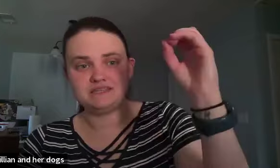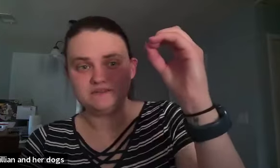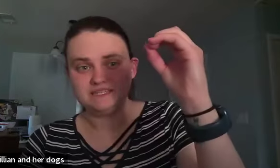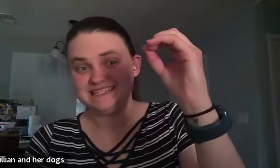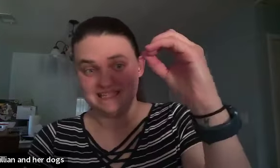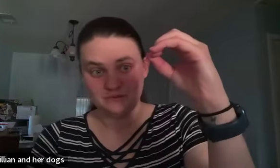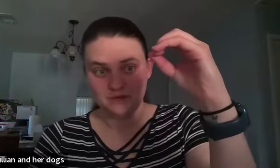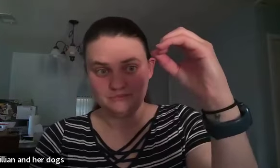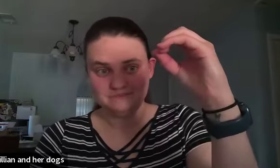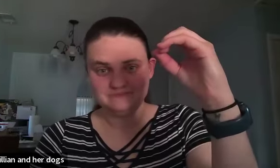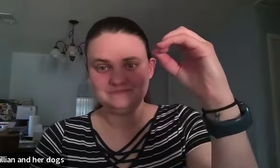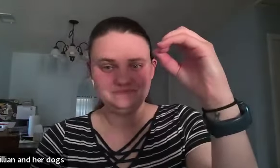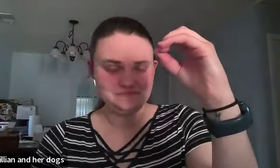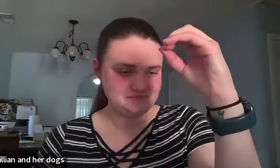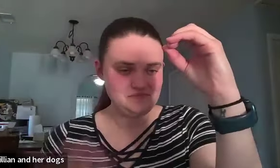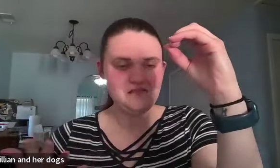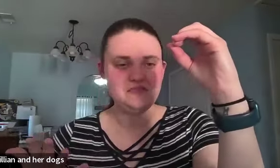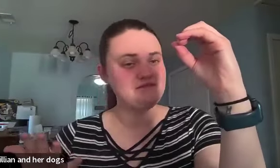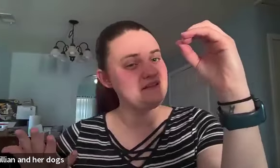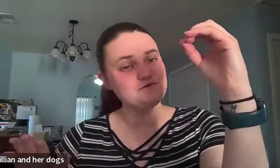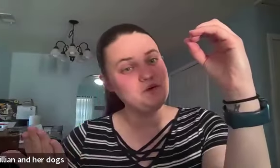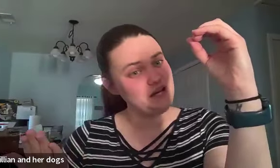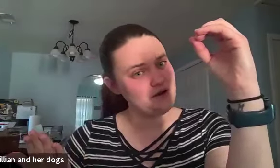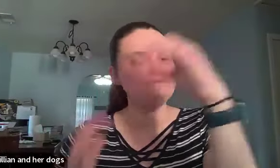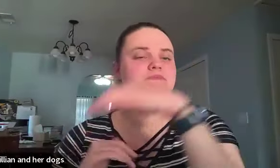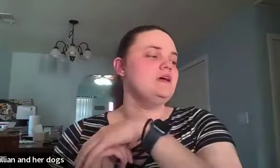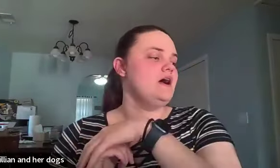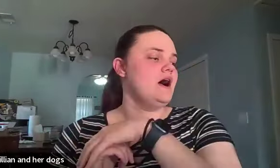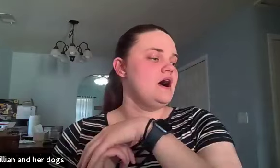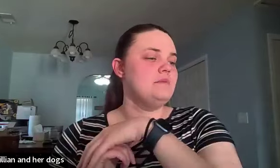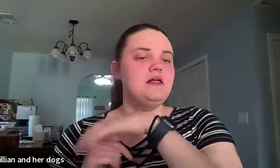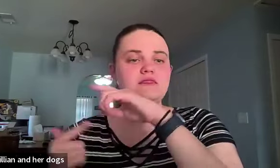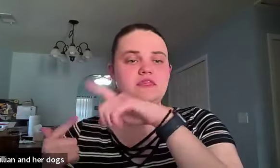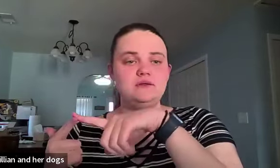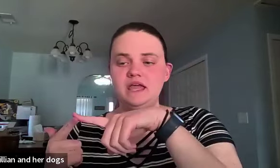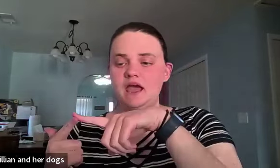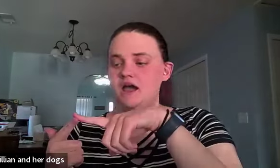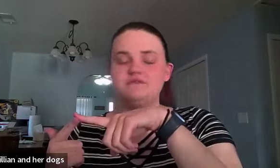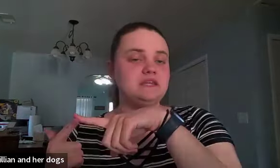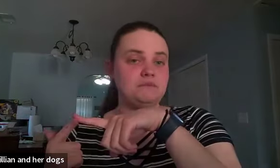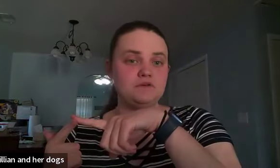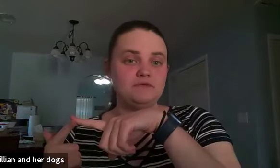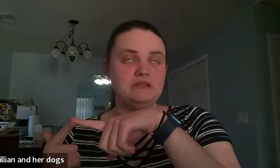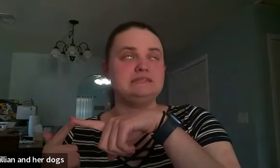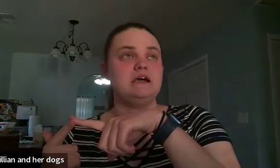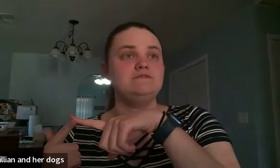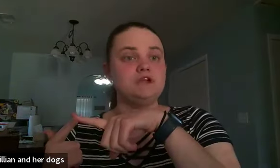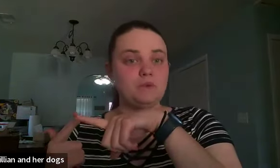is obviously zero. Thankfully, that's one we know. Then we have the sign for